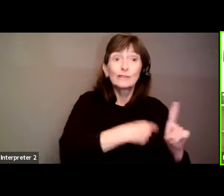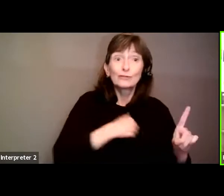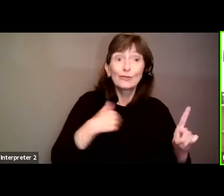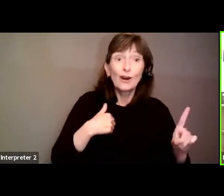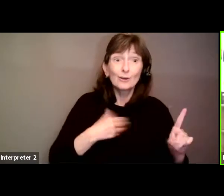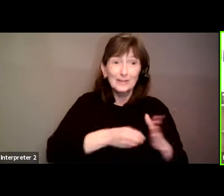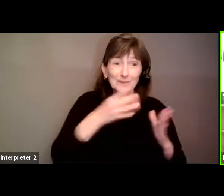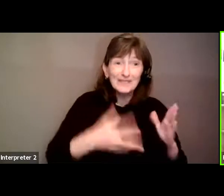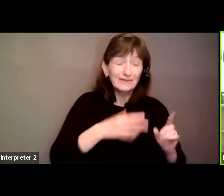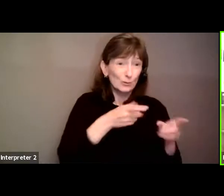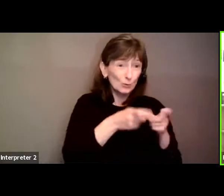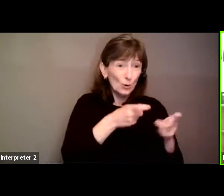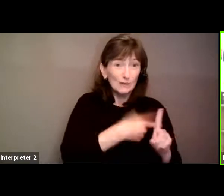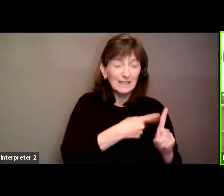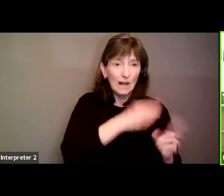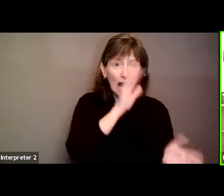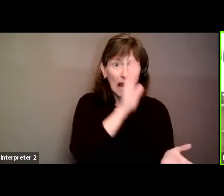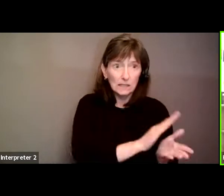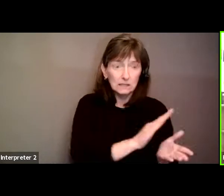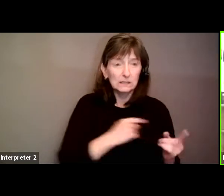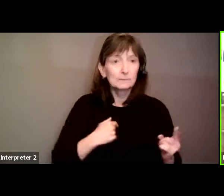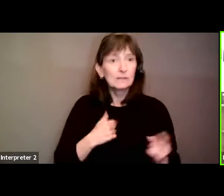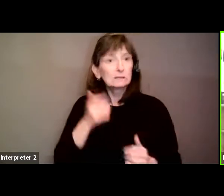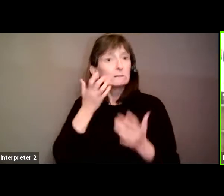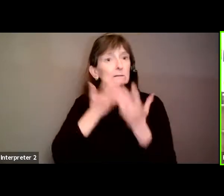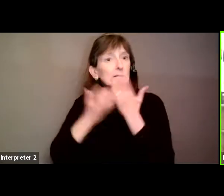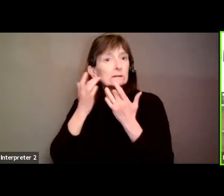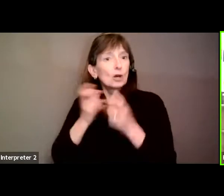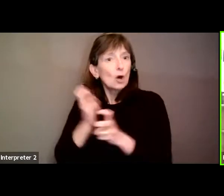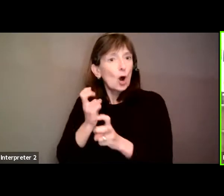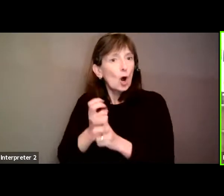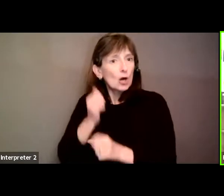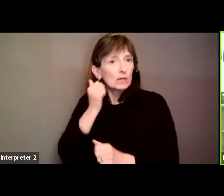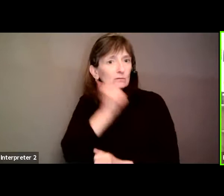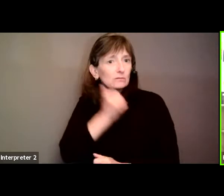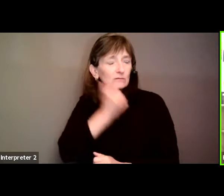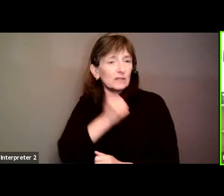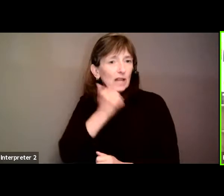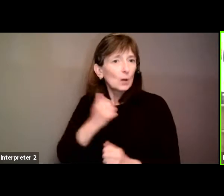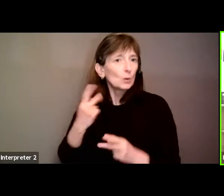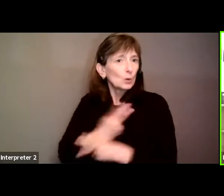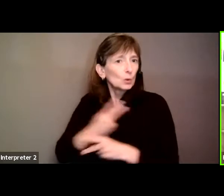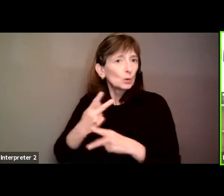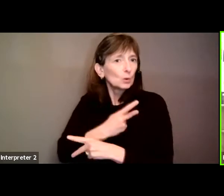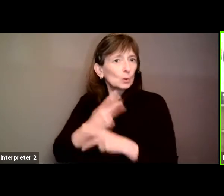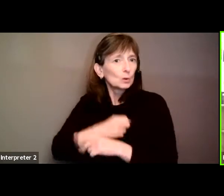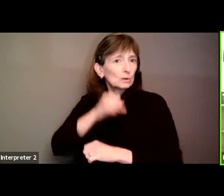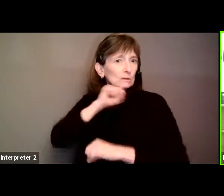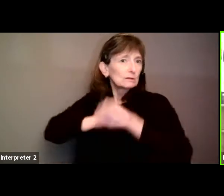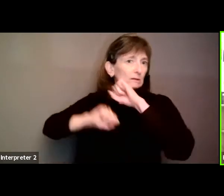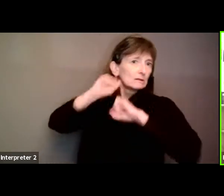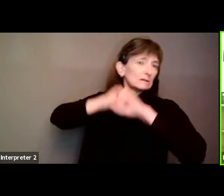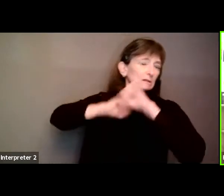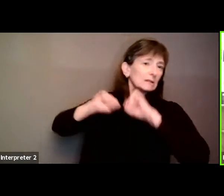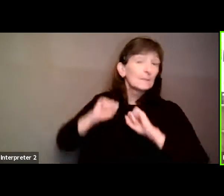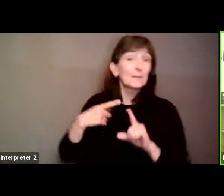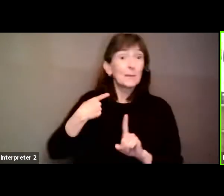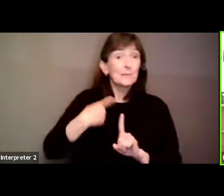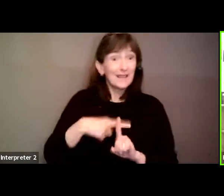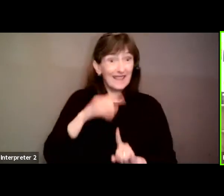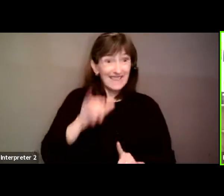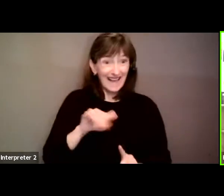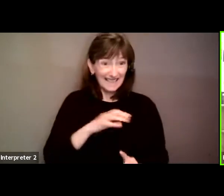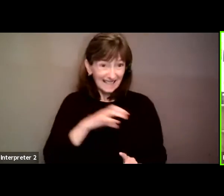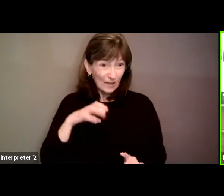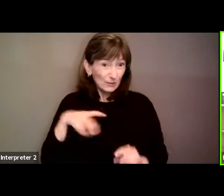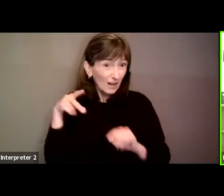becoming harder to survive in by the day. Making matters worse, he was putting the city councillor measure through at midnight